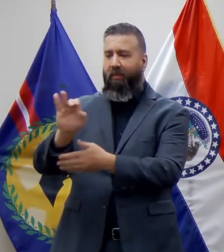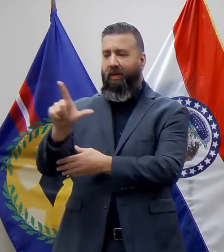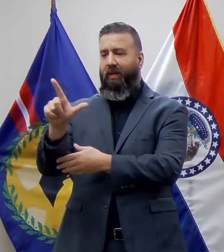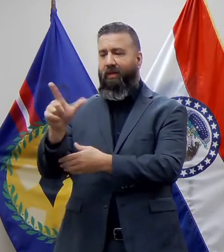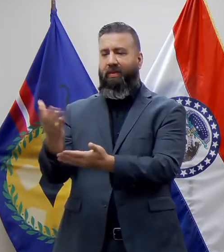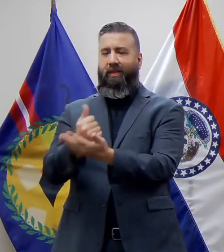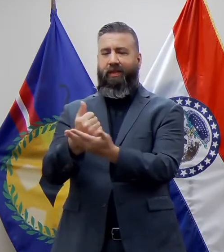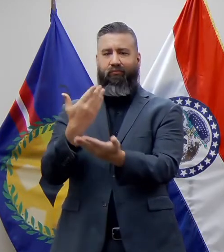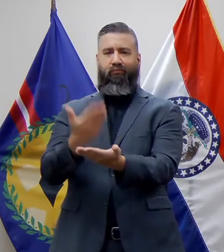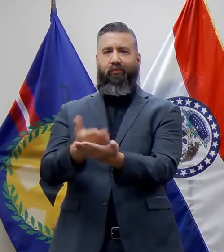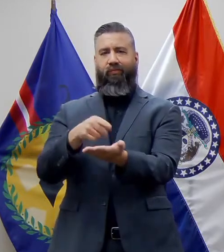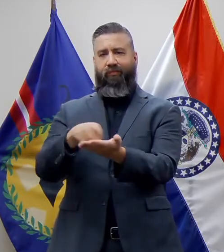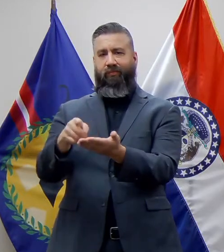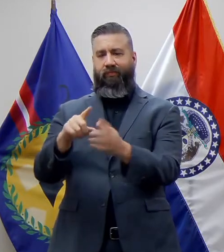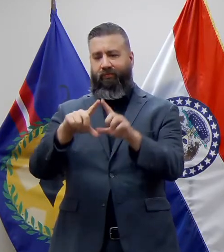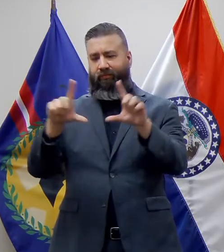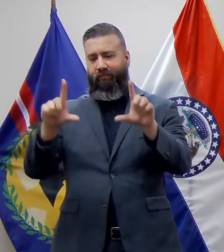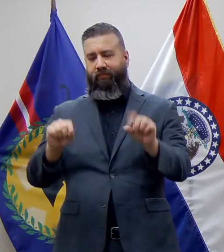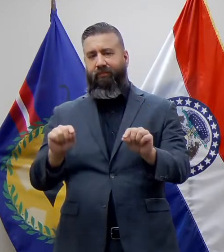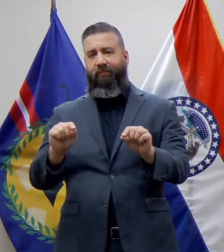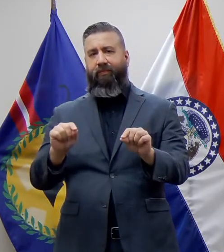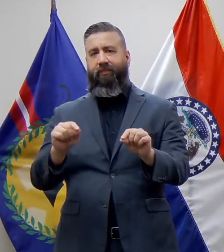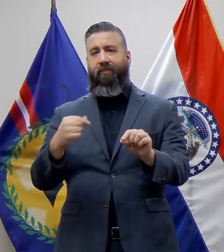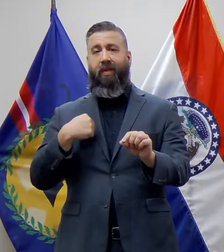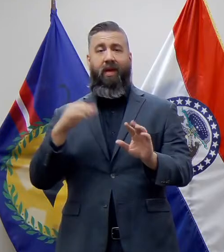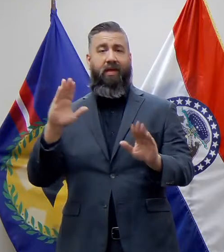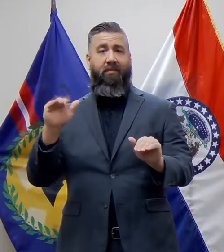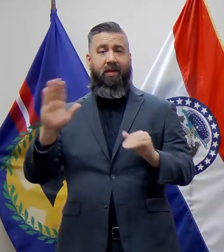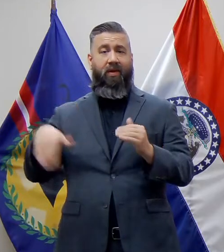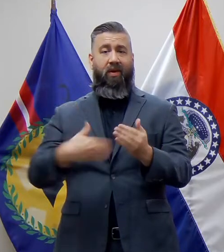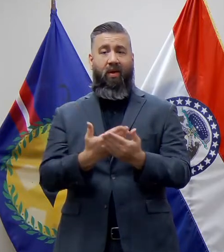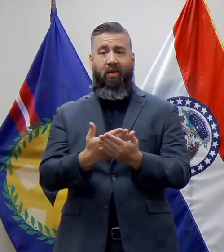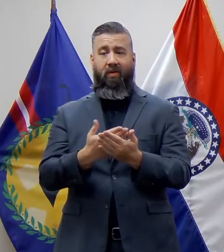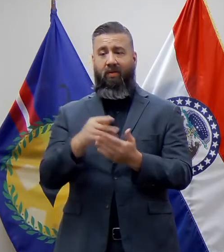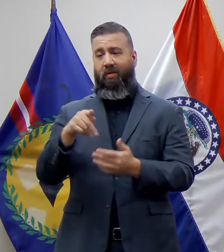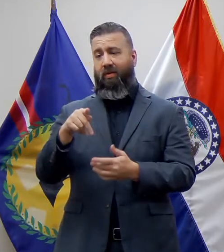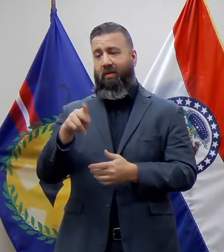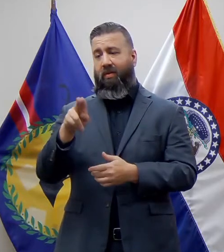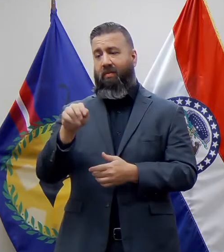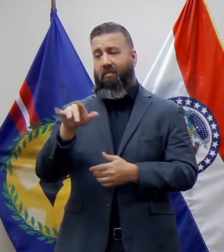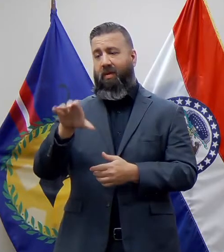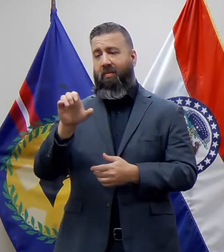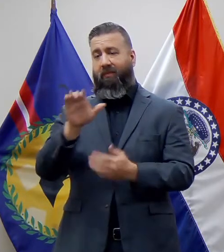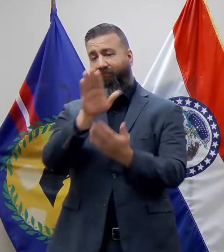that sort of thing. But I would expect that all public-facing services